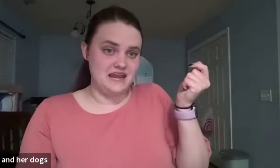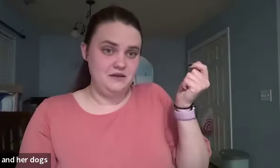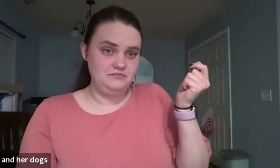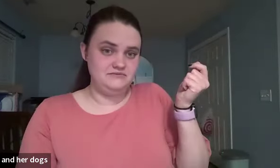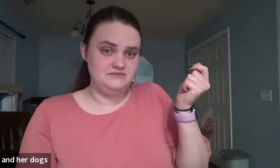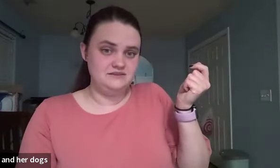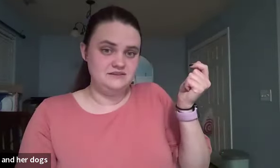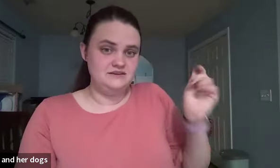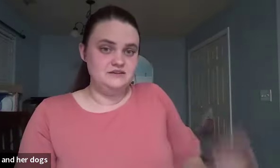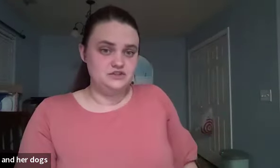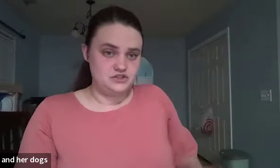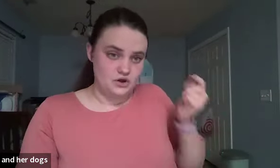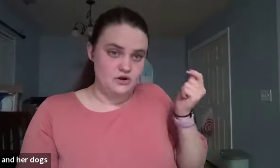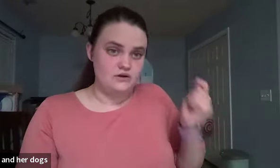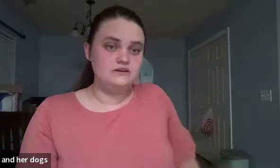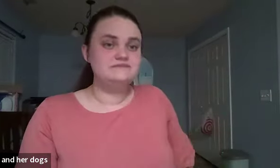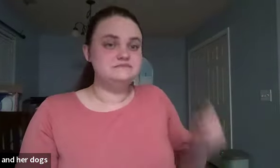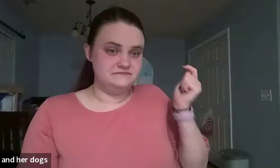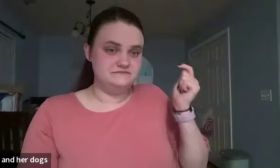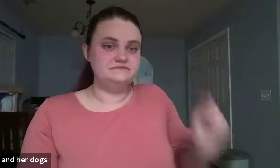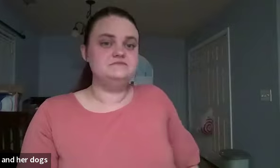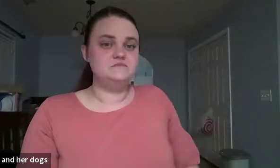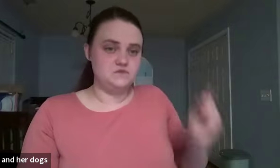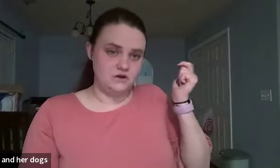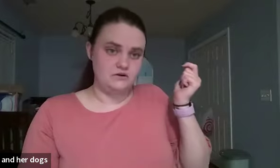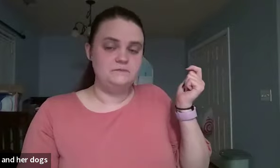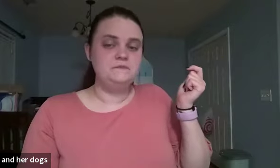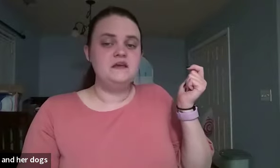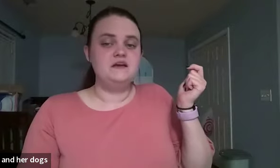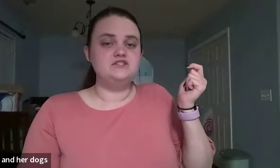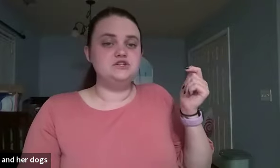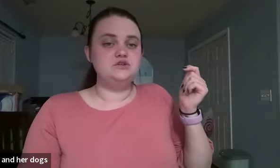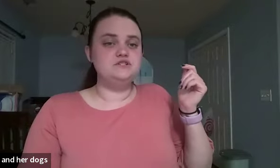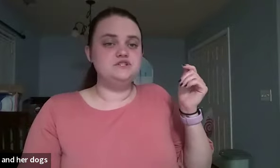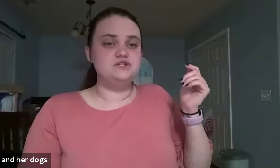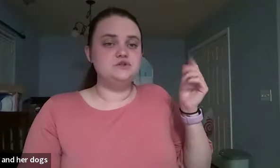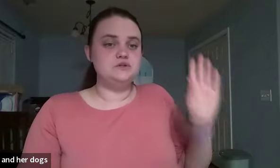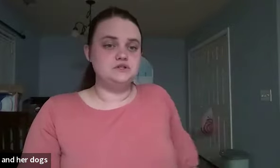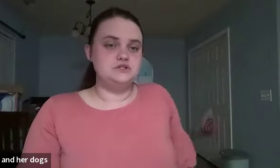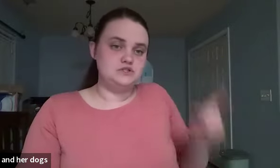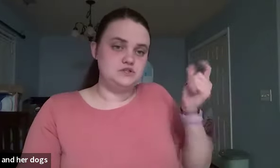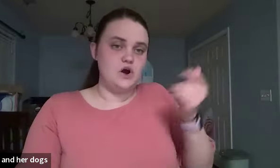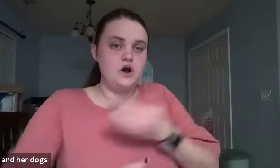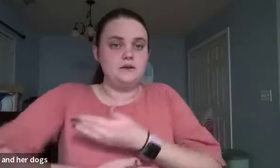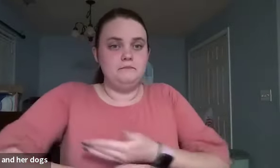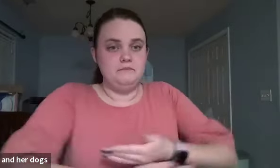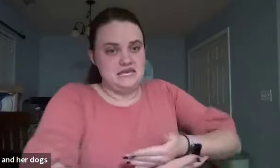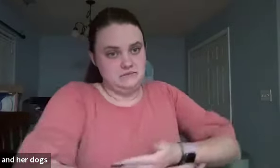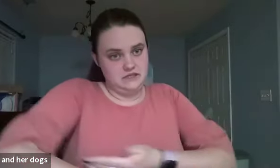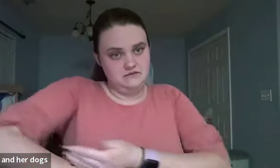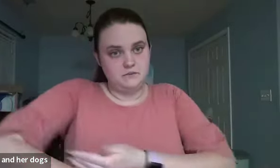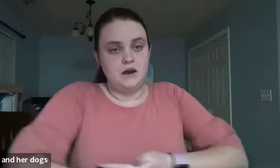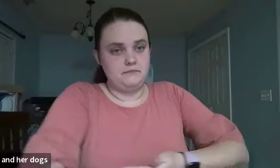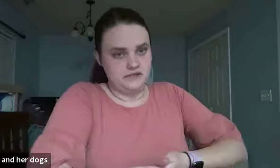snap. Dog. Dog. So you would do dog baby for